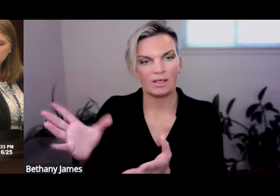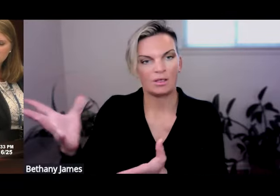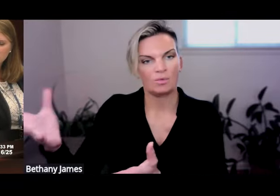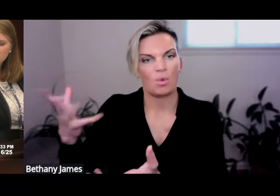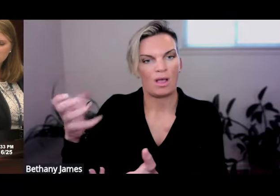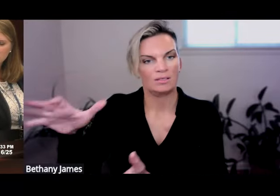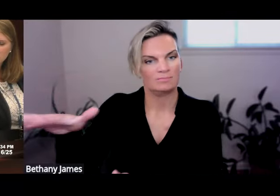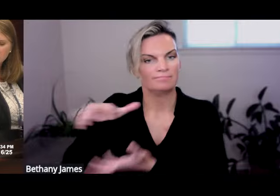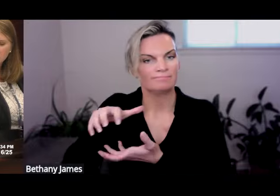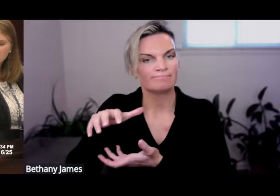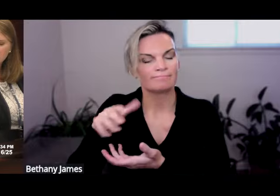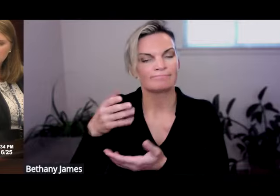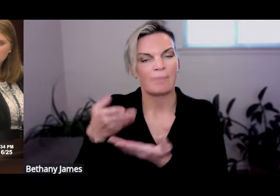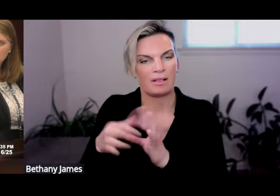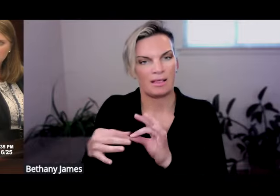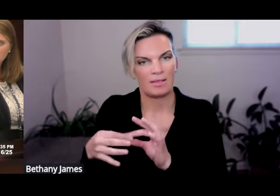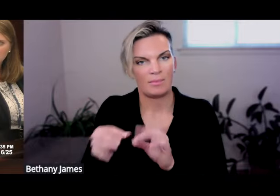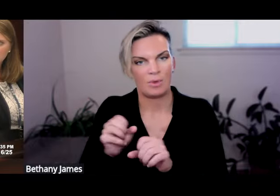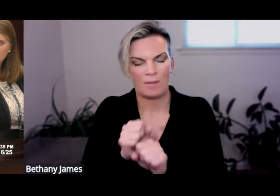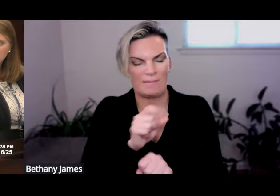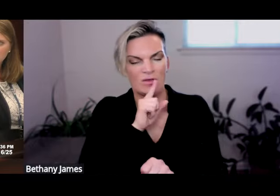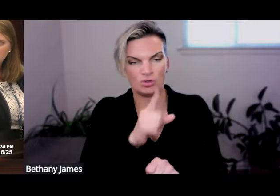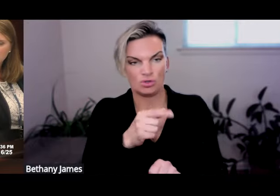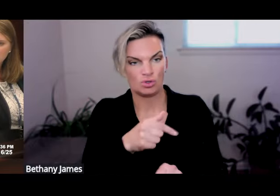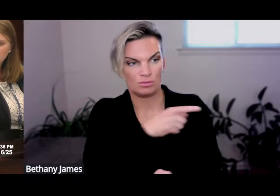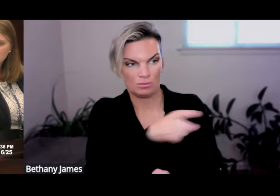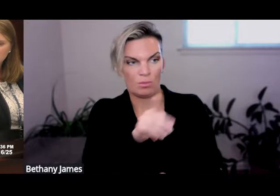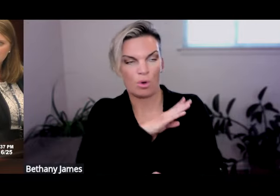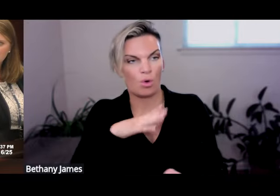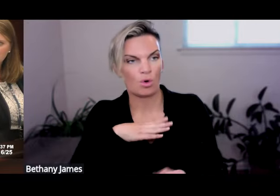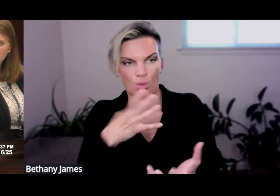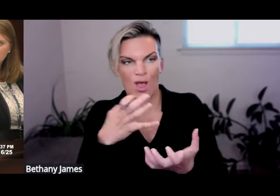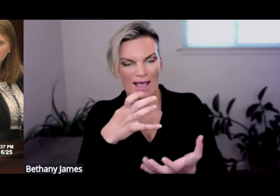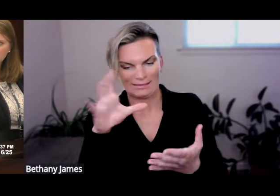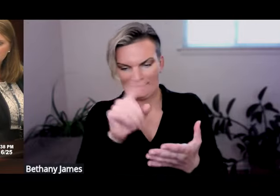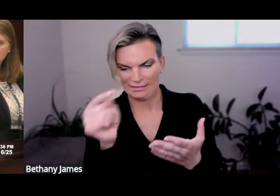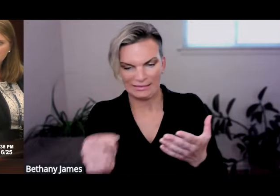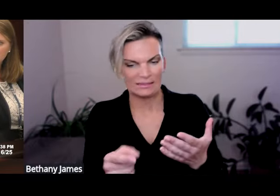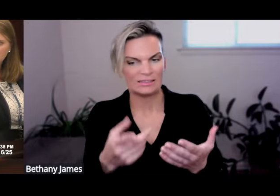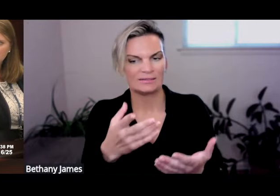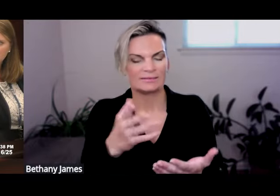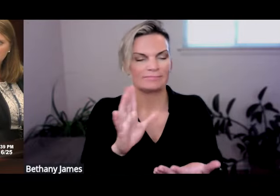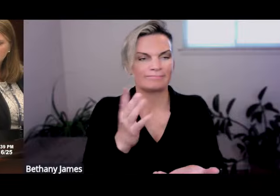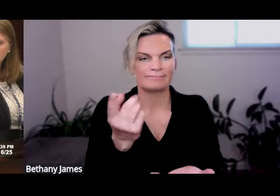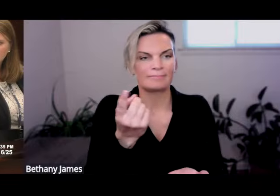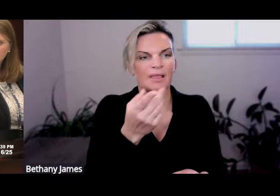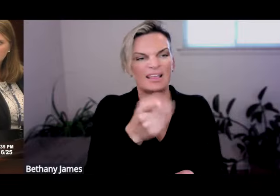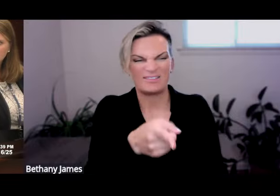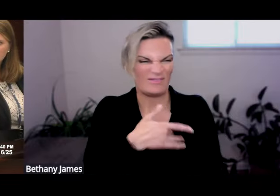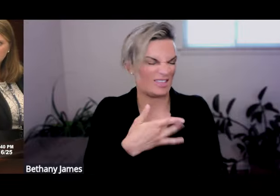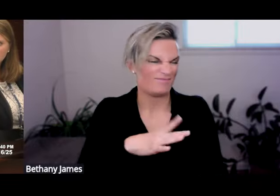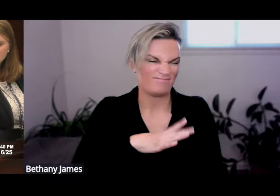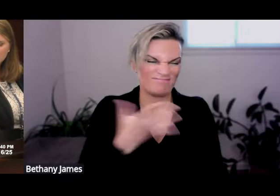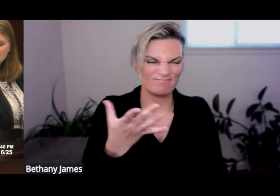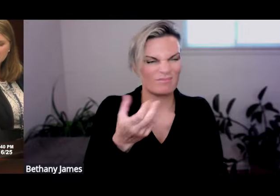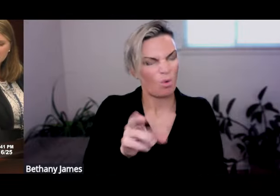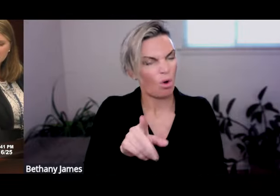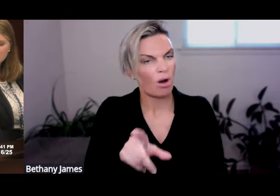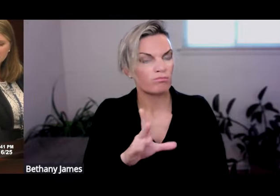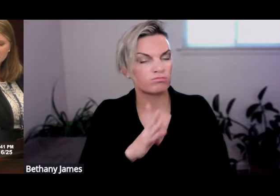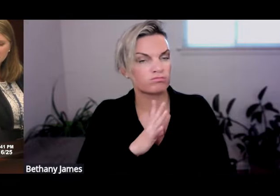to make sure that there wasn't something I've missed that the board is like, no, start doing this or stop doing this, something, and if there's anything like that. I don't